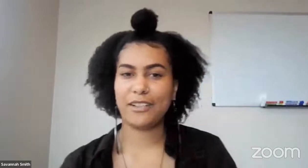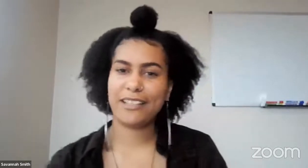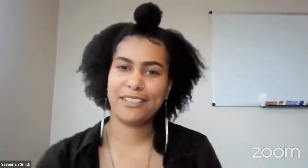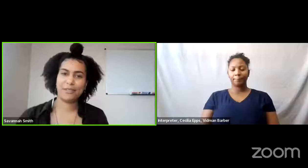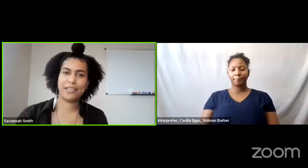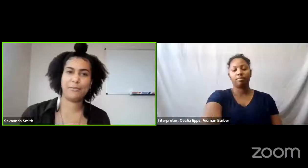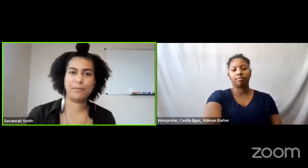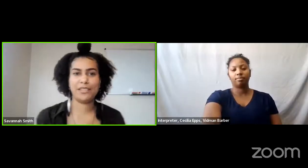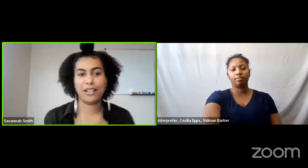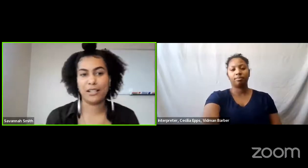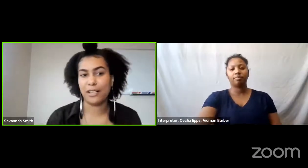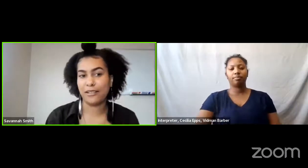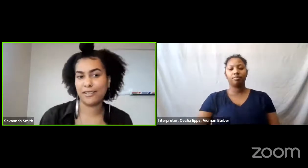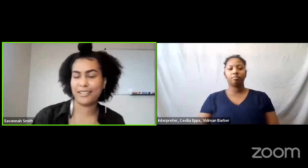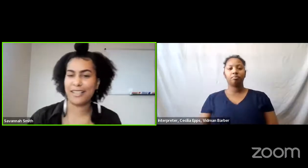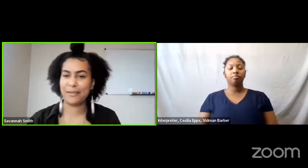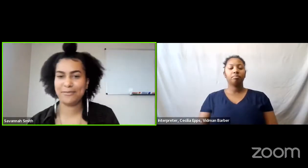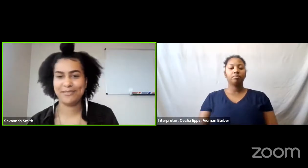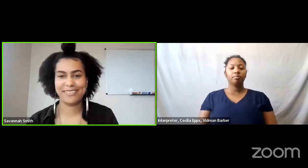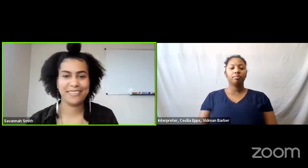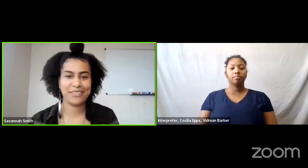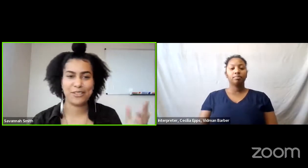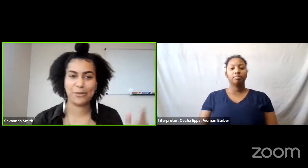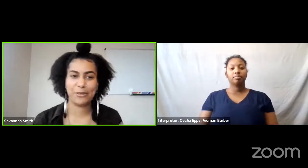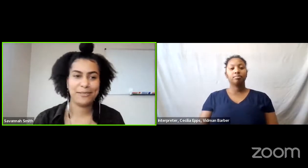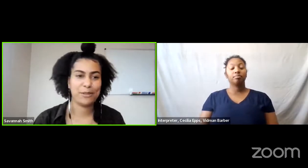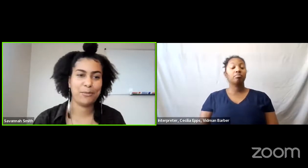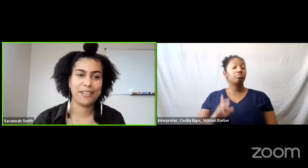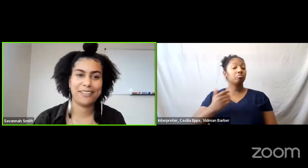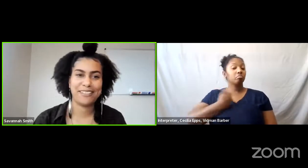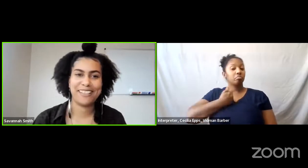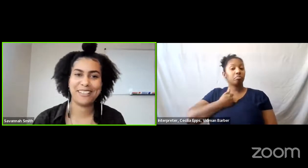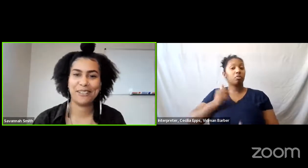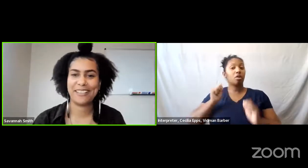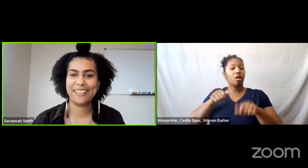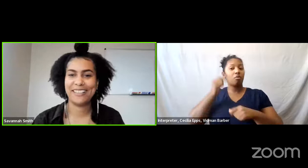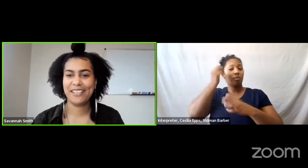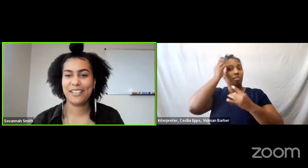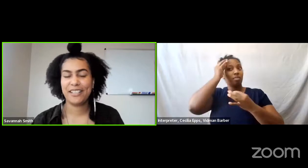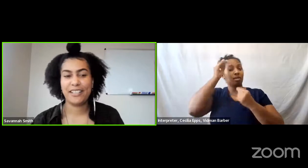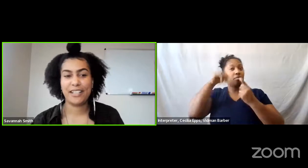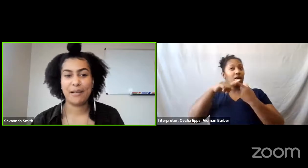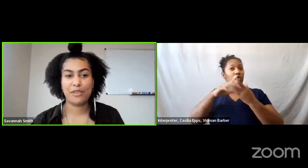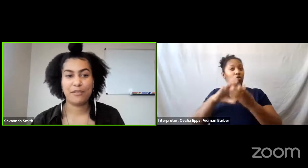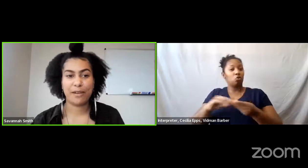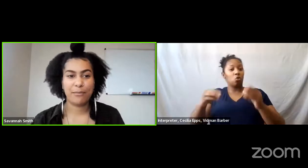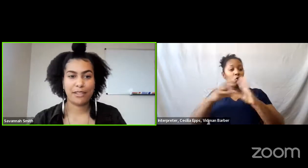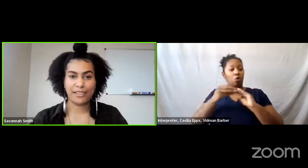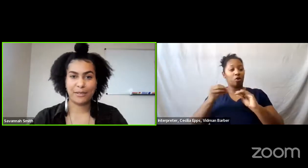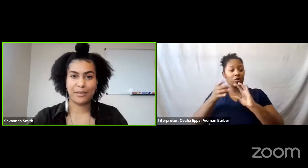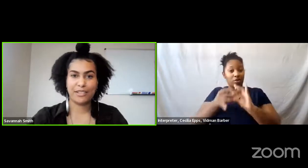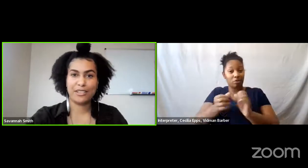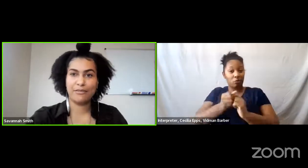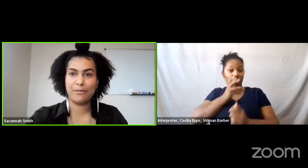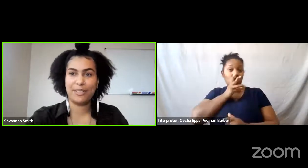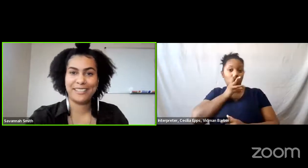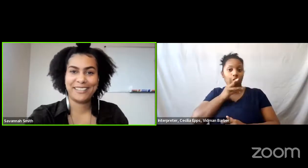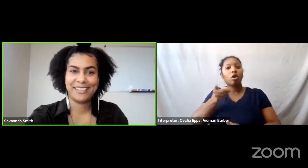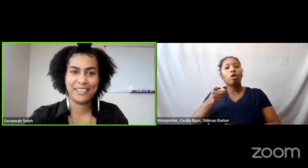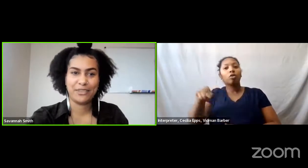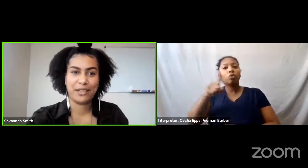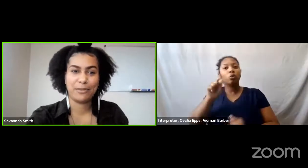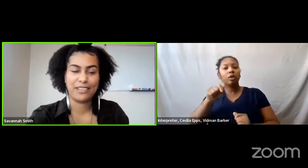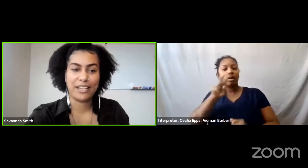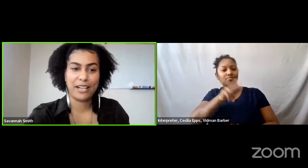And I could go ahead and maybe talk about a story with water, and y'all could observe my body language if you